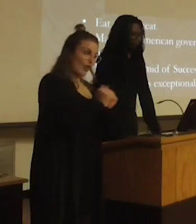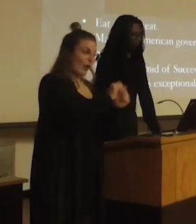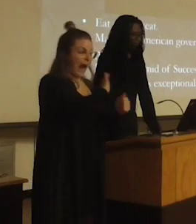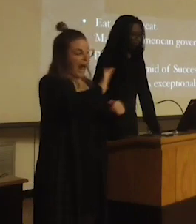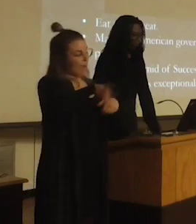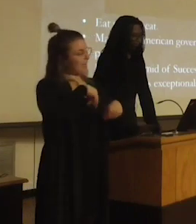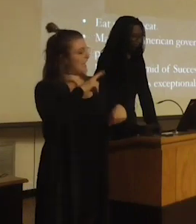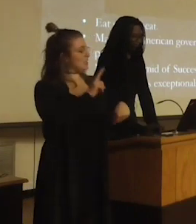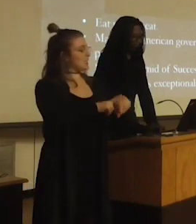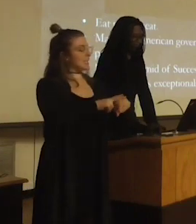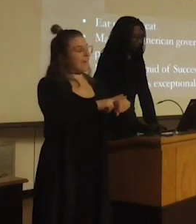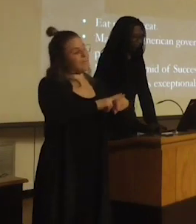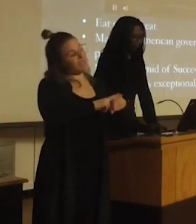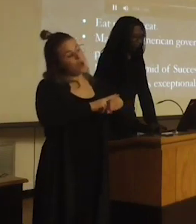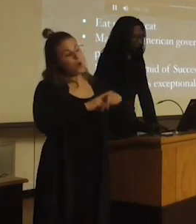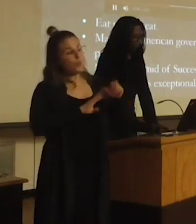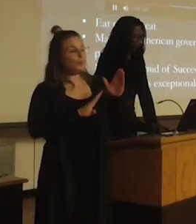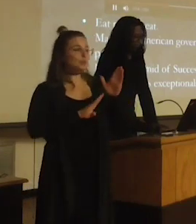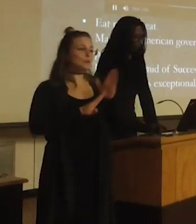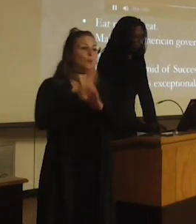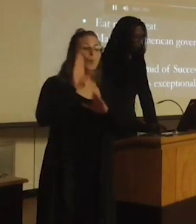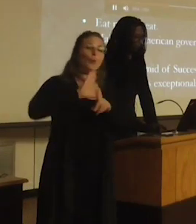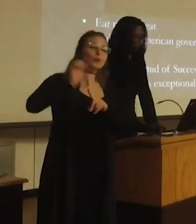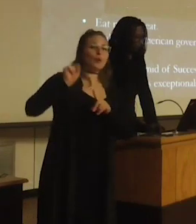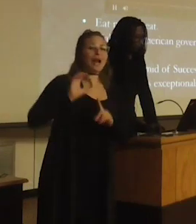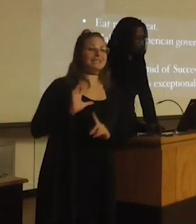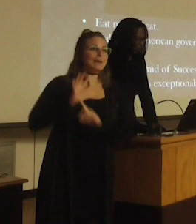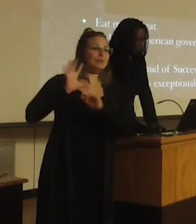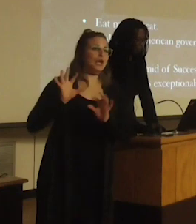can be restored to her exceptionalism.